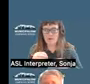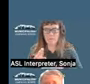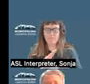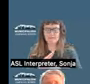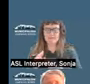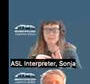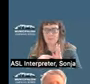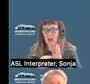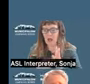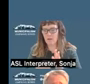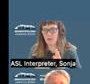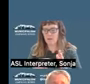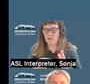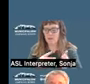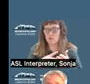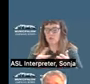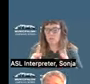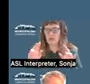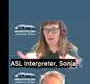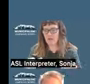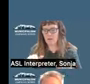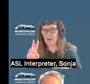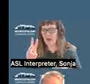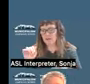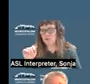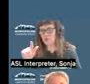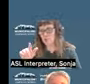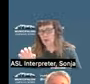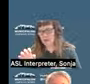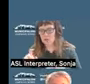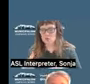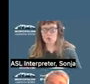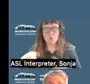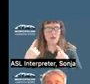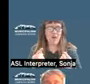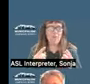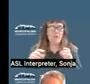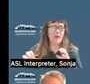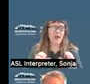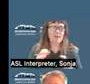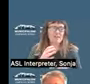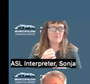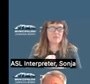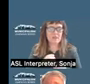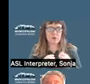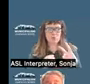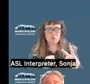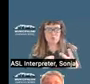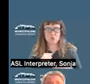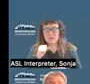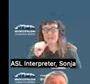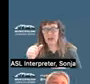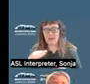pay the prevailing wage we've been active on getting two major non-profits in